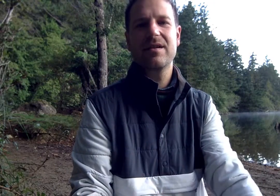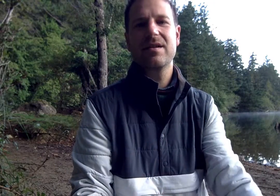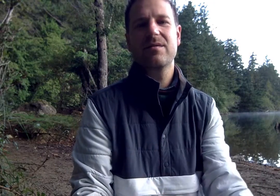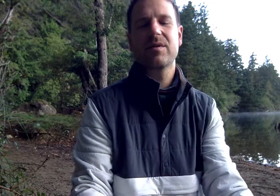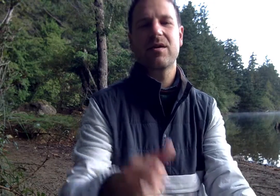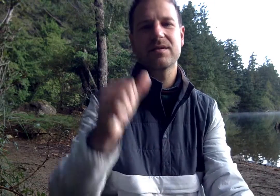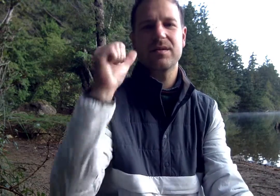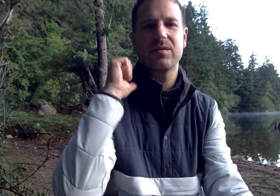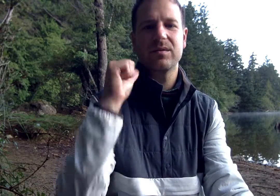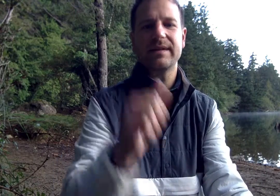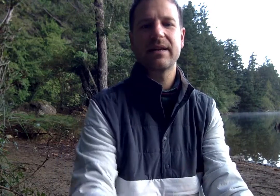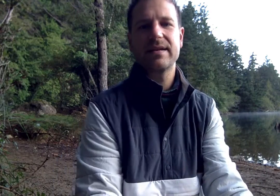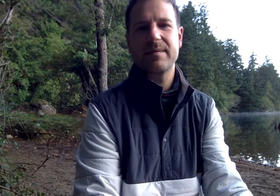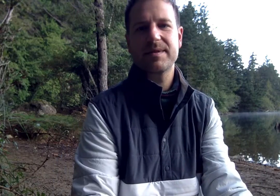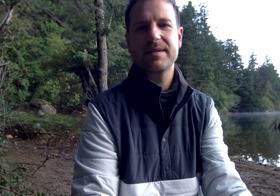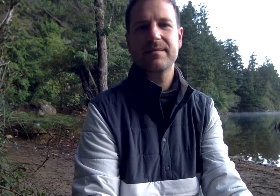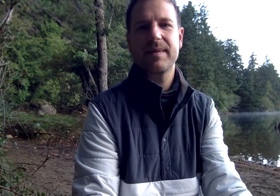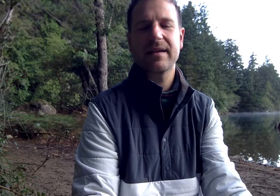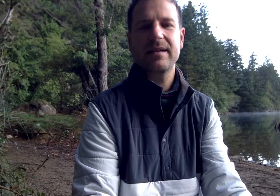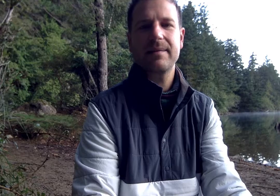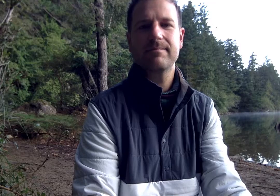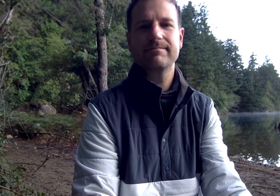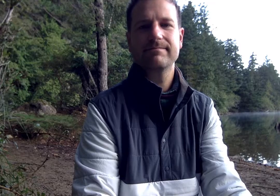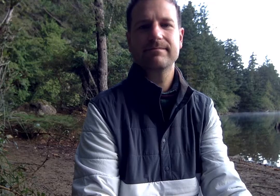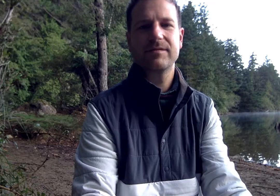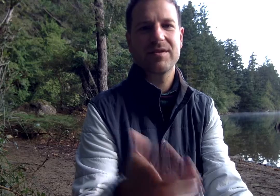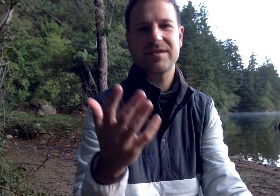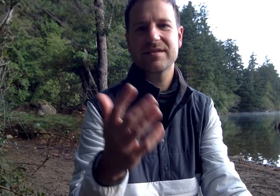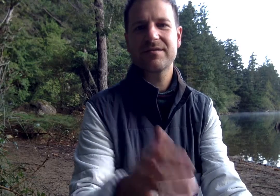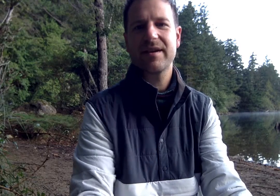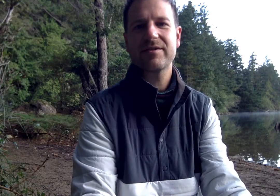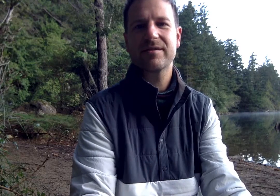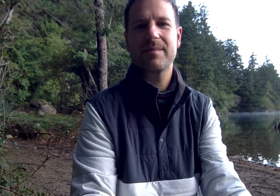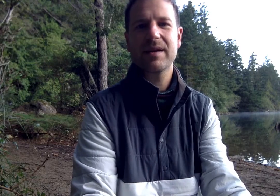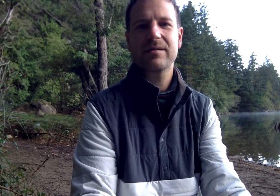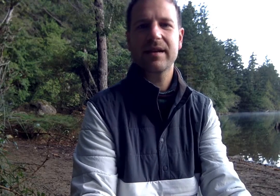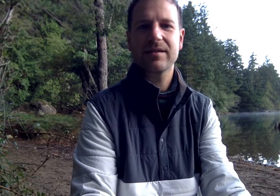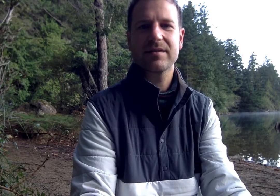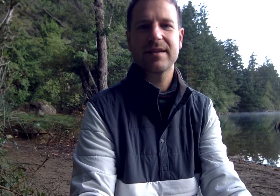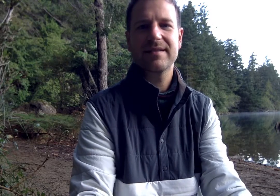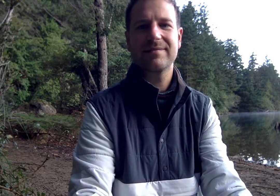recalls the old ticker tapes back in the day. Those are your survival medical technical signs.